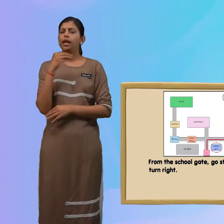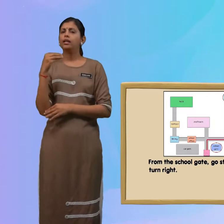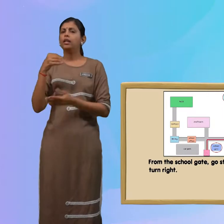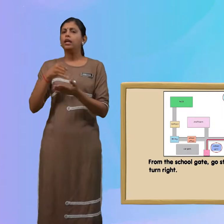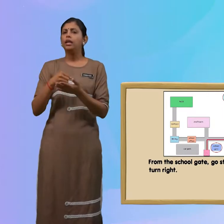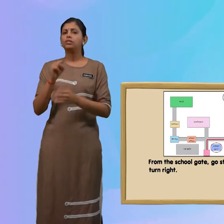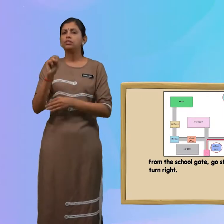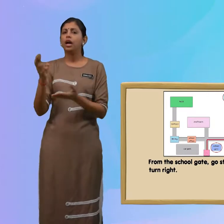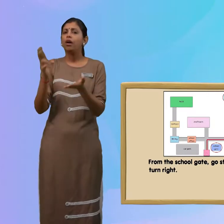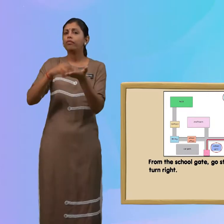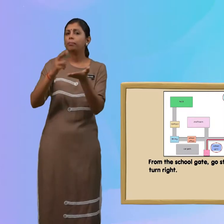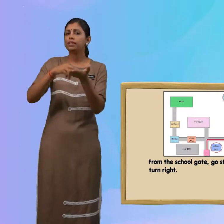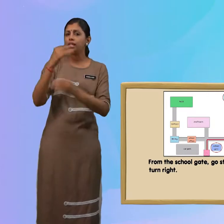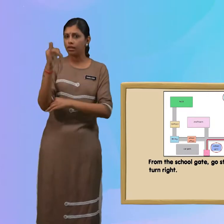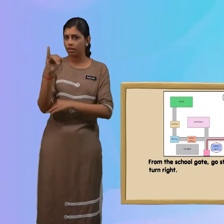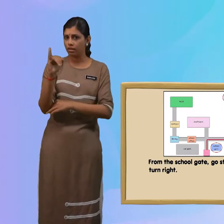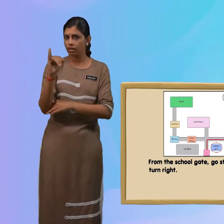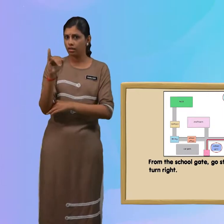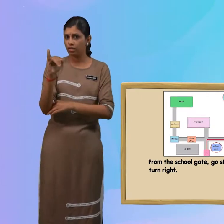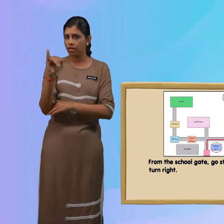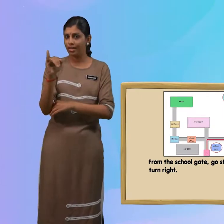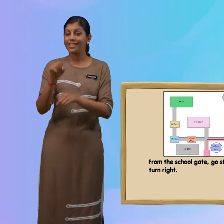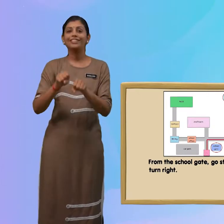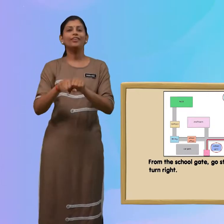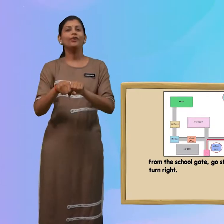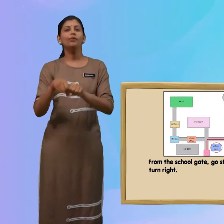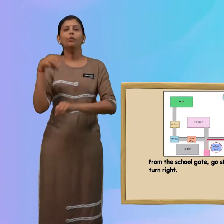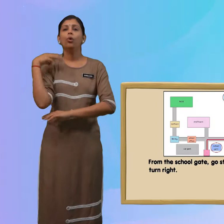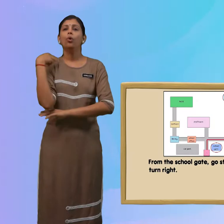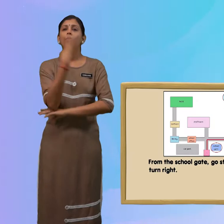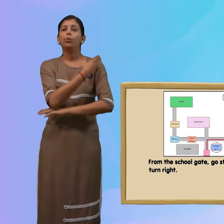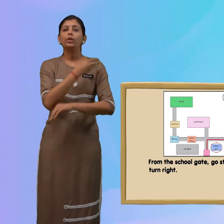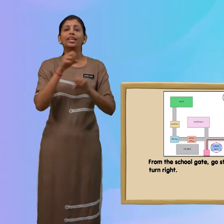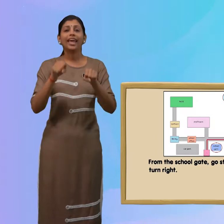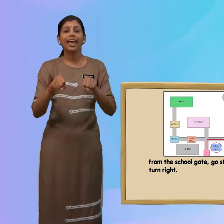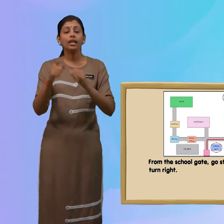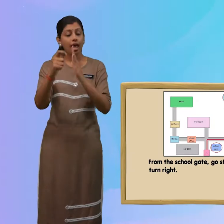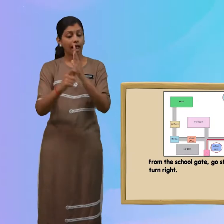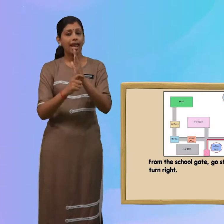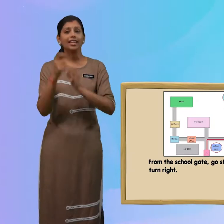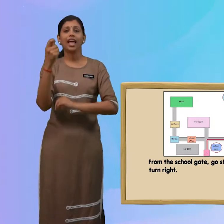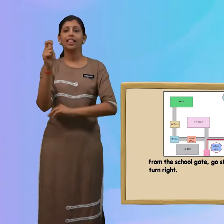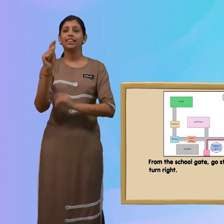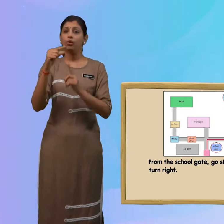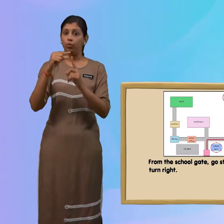And it's repeating. So, we can add the